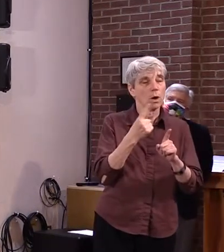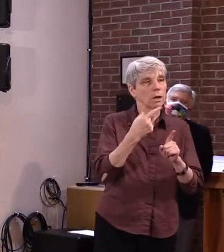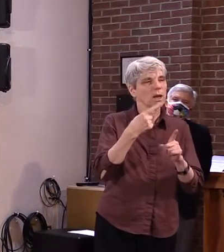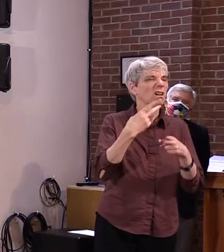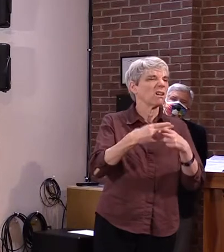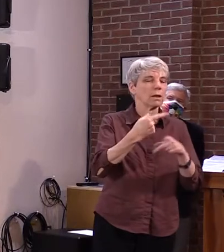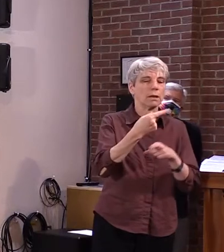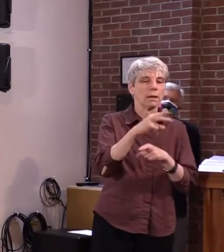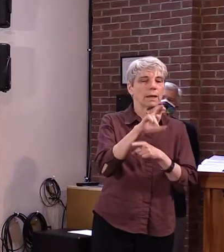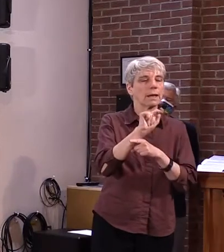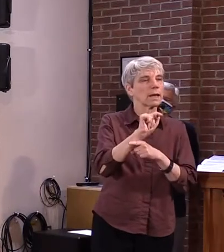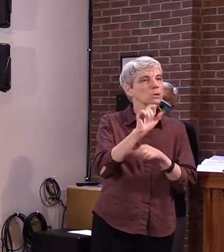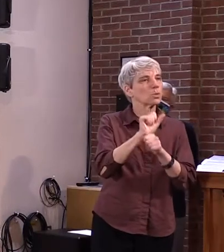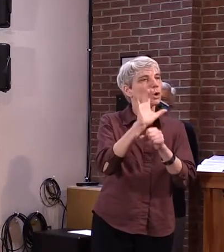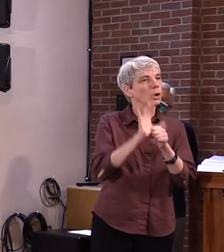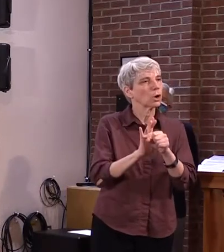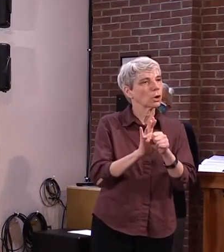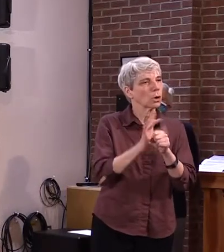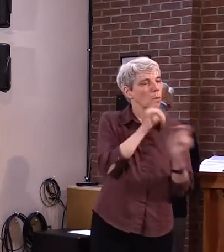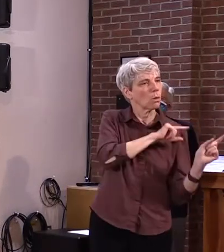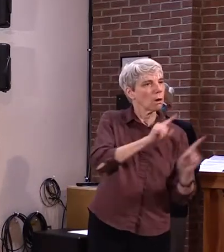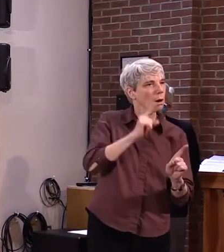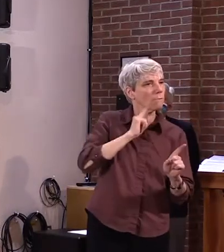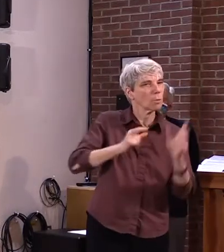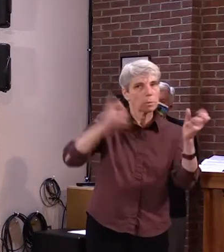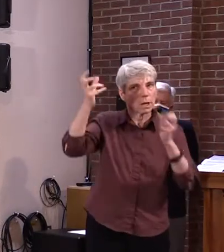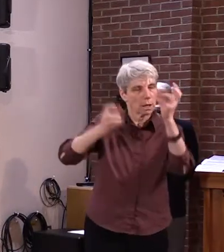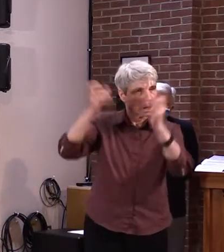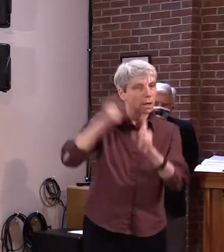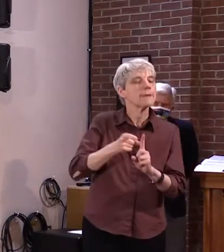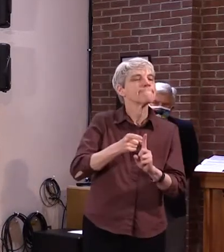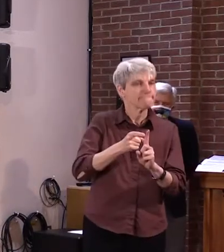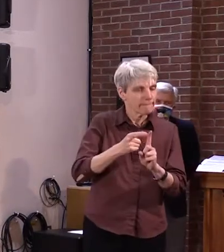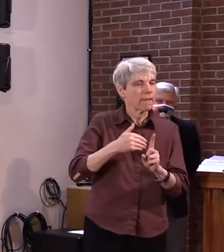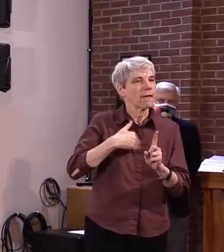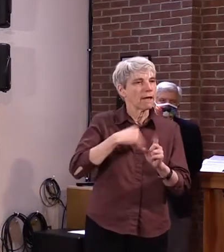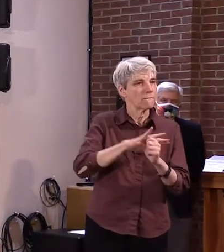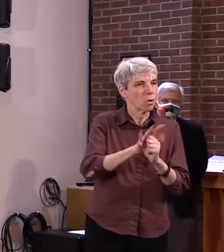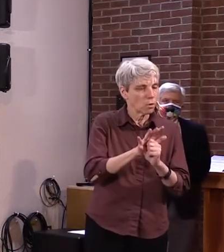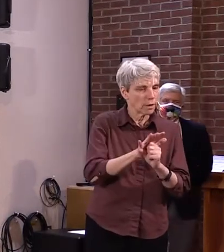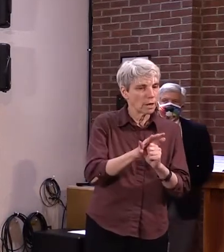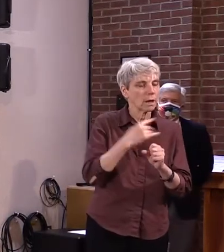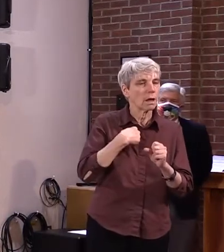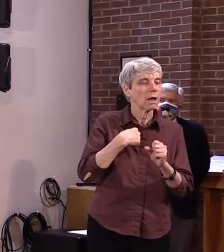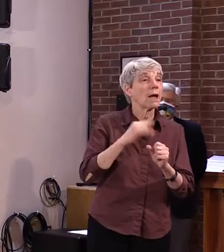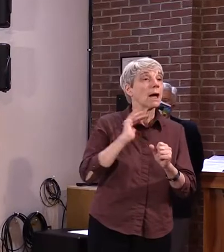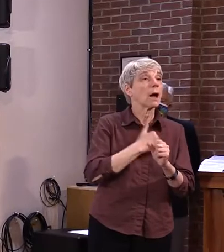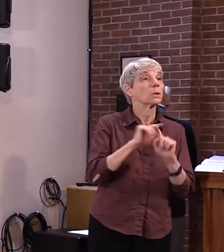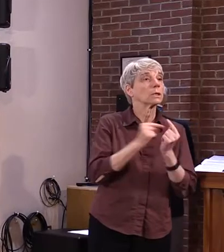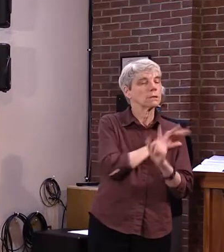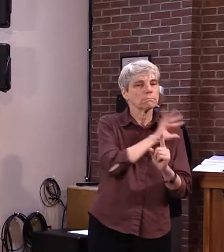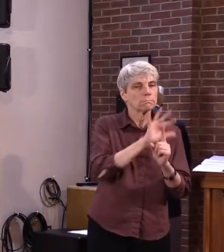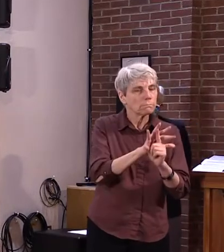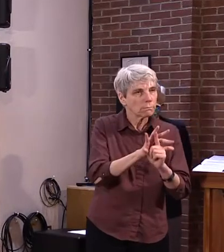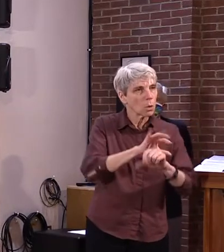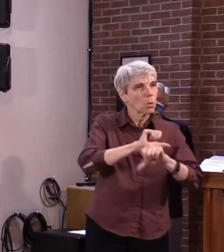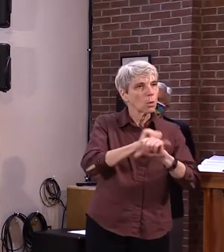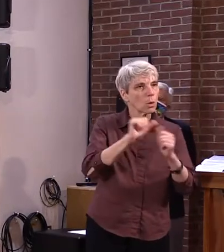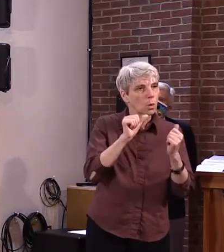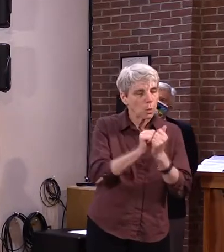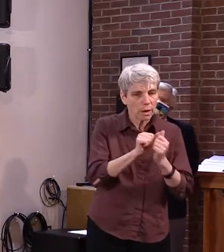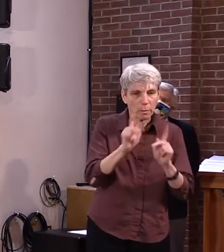team quickly began to interview close contacts and provide public health guidance, and work closely with the owner of the